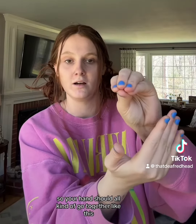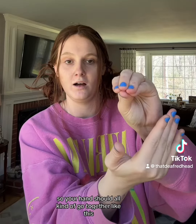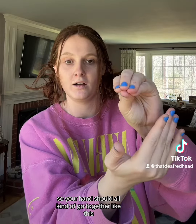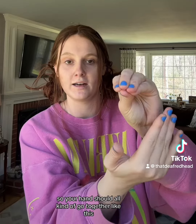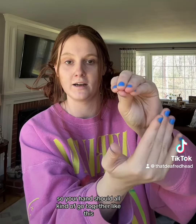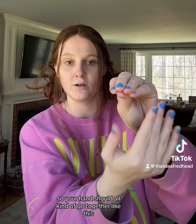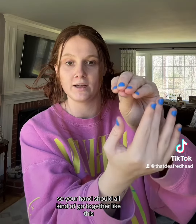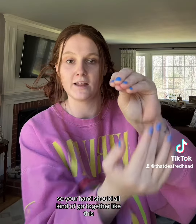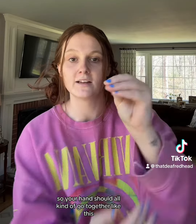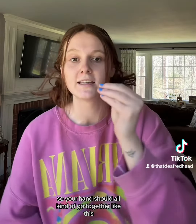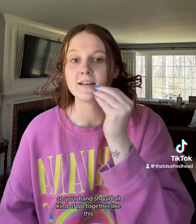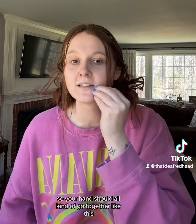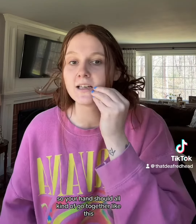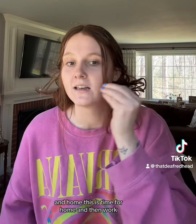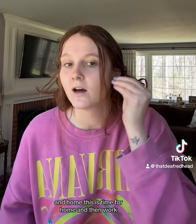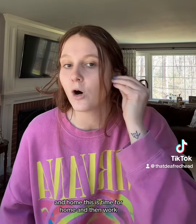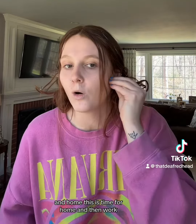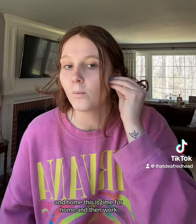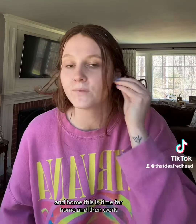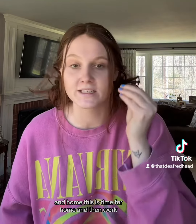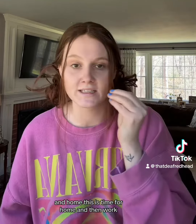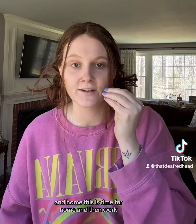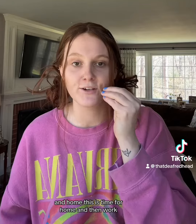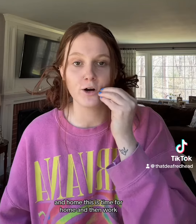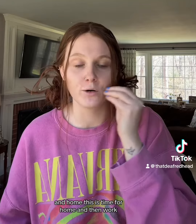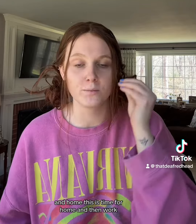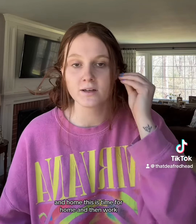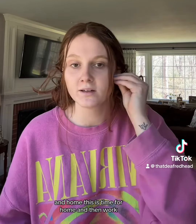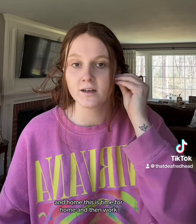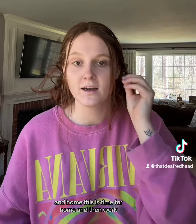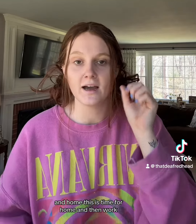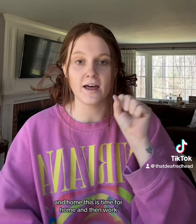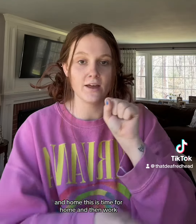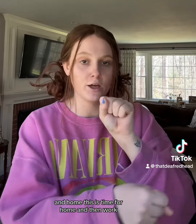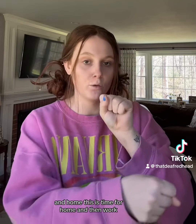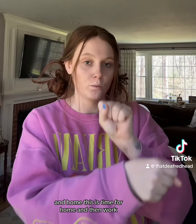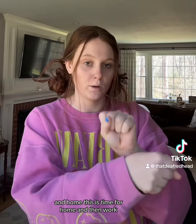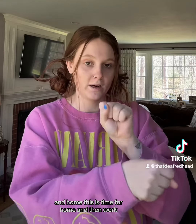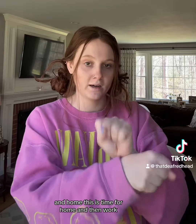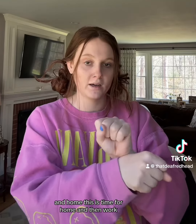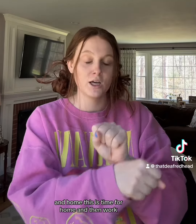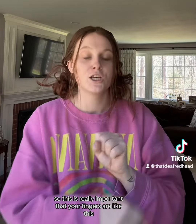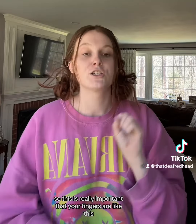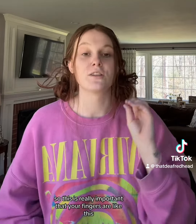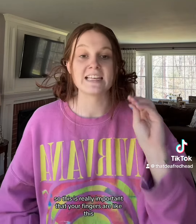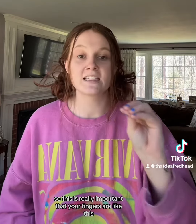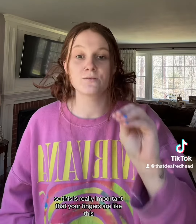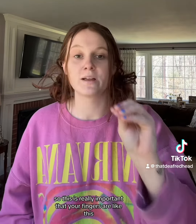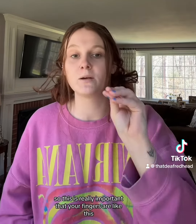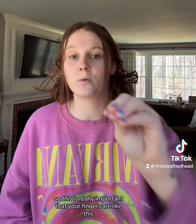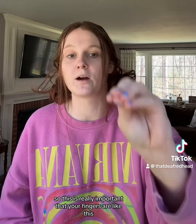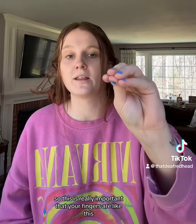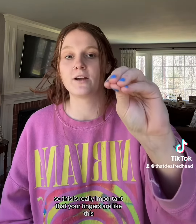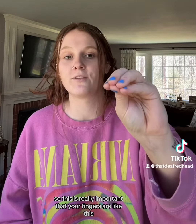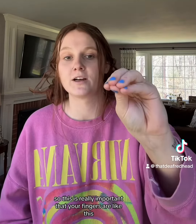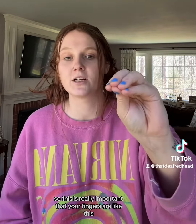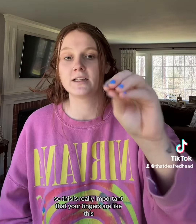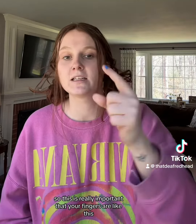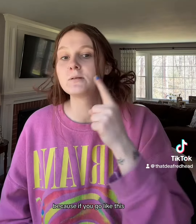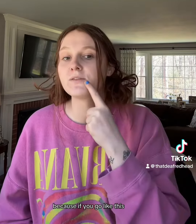all kind of go together like this, and home. This is time for home, and then work. So this is really important that your fingers are like this, because if you go